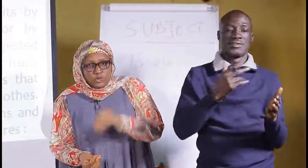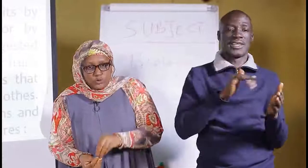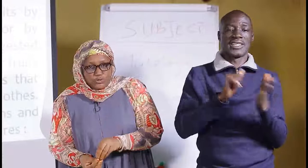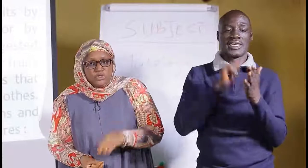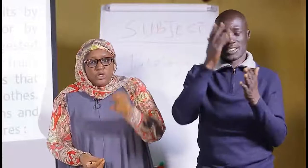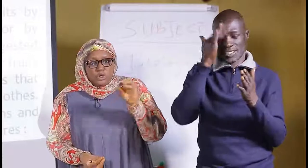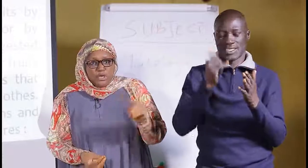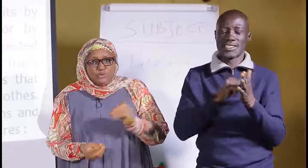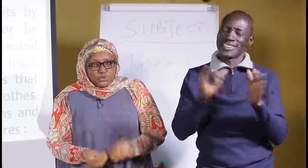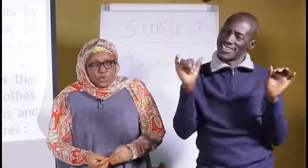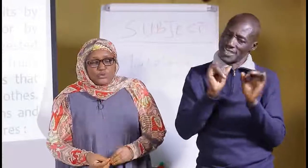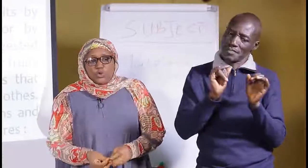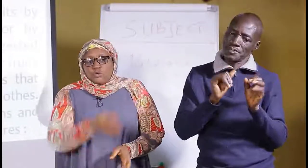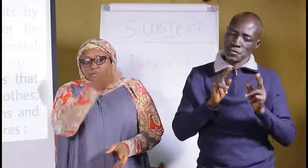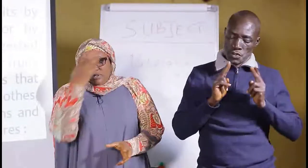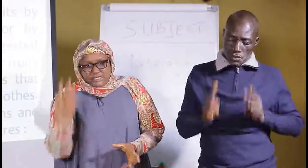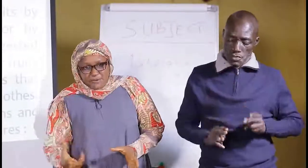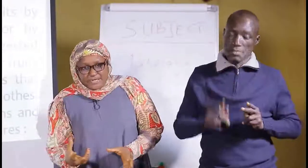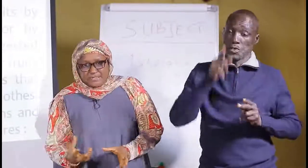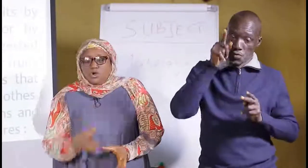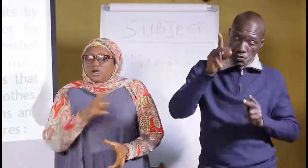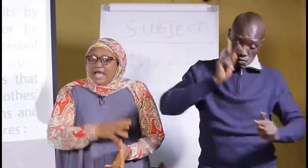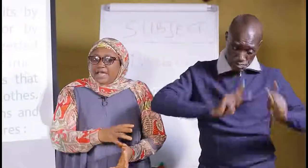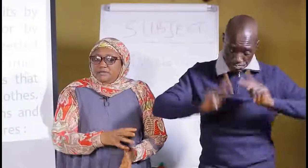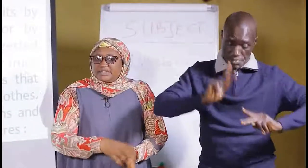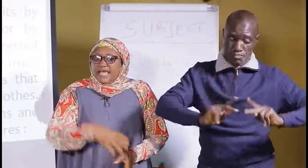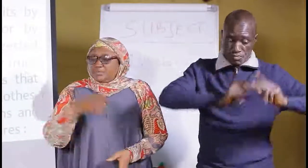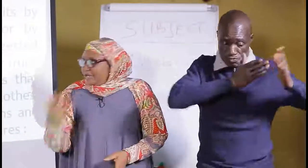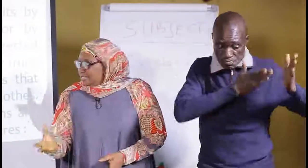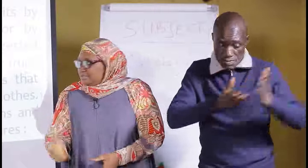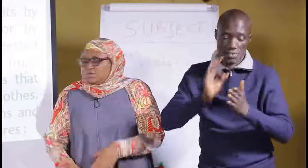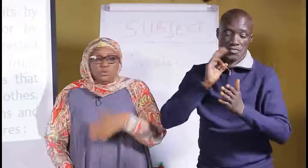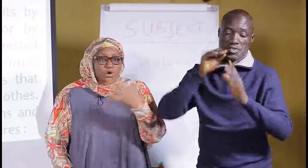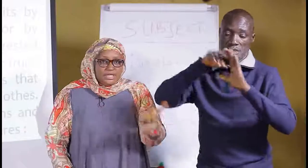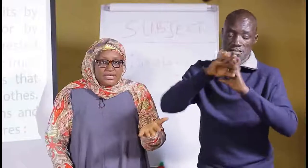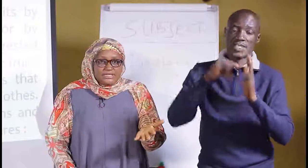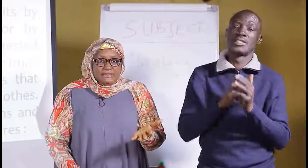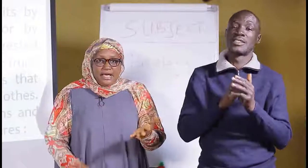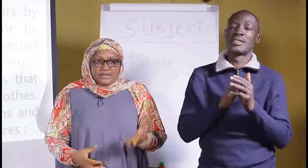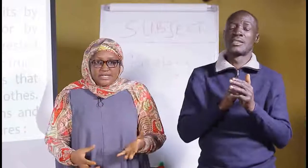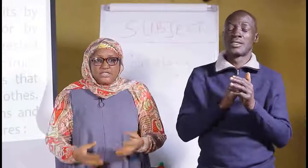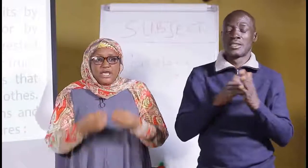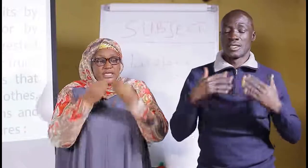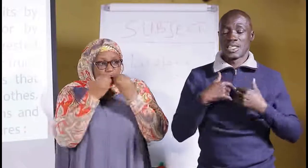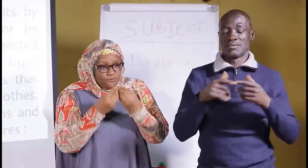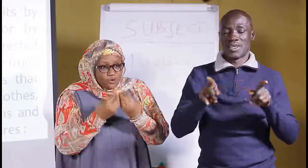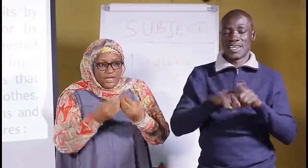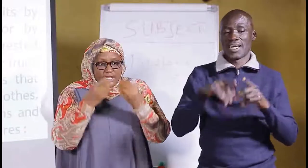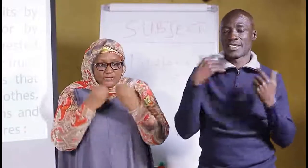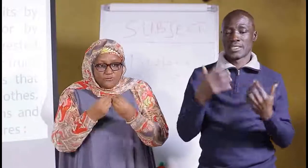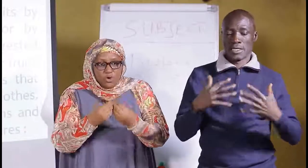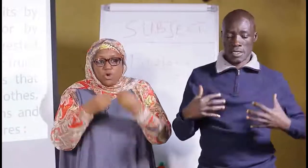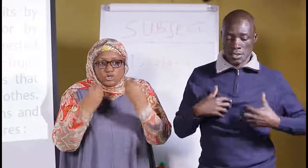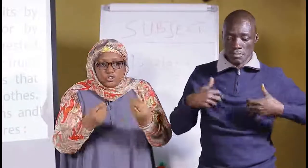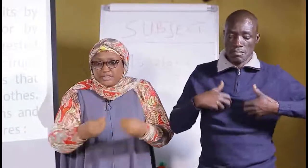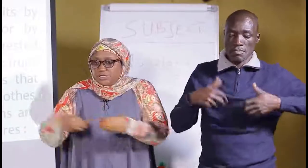beings inclusive. Human beings also disperse. Other animals like birds, monkeys, and the rest, they eat fruit. When they